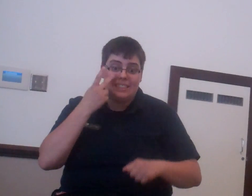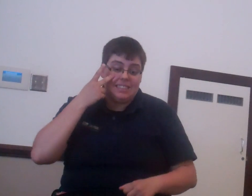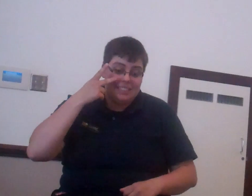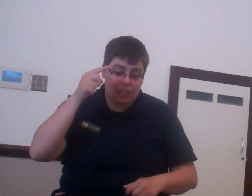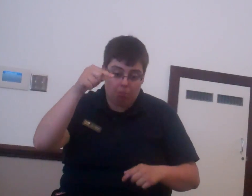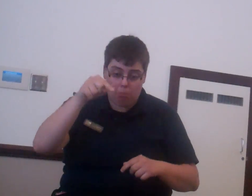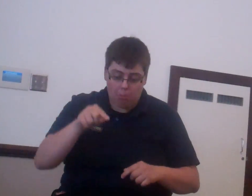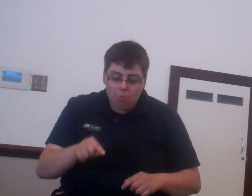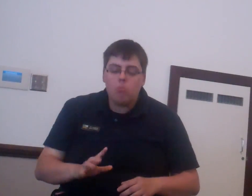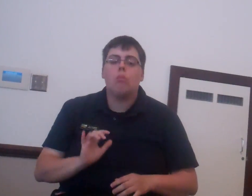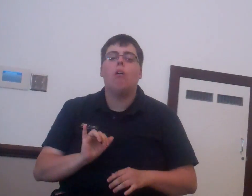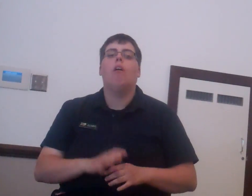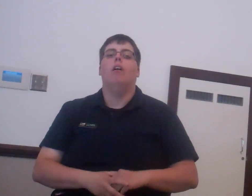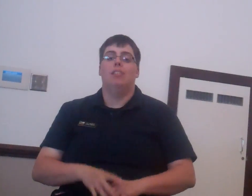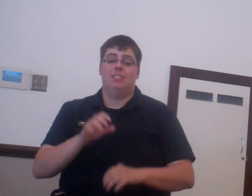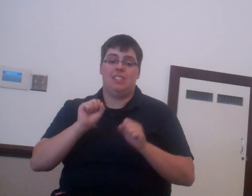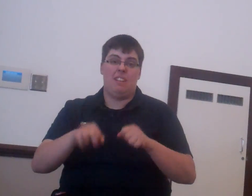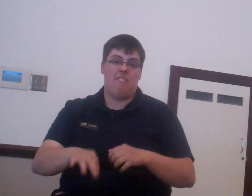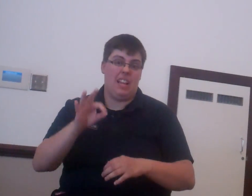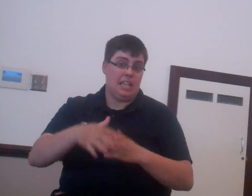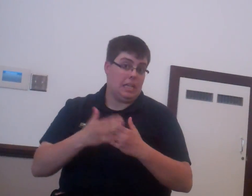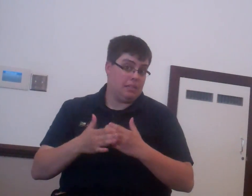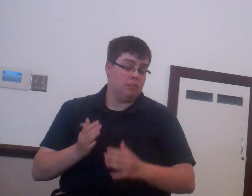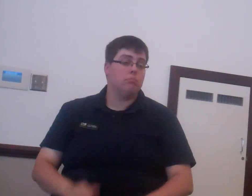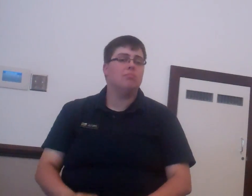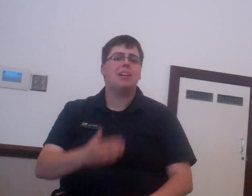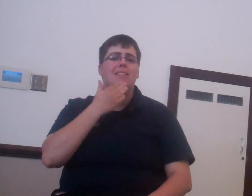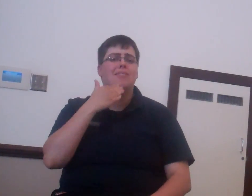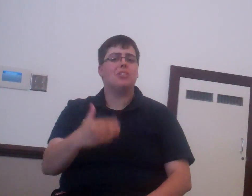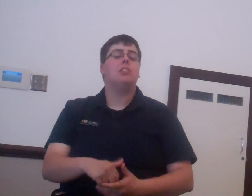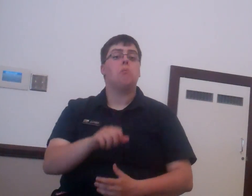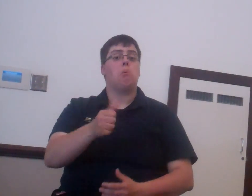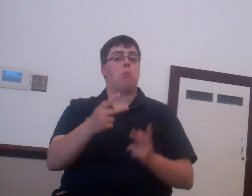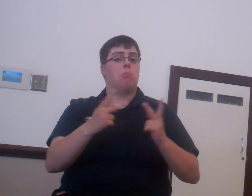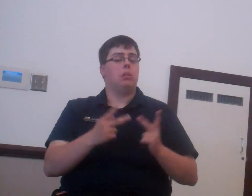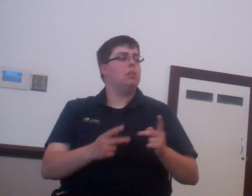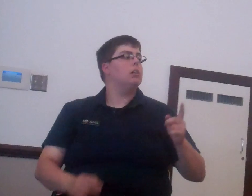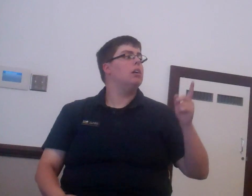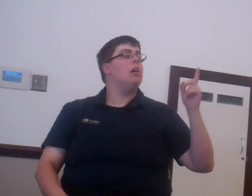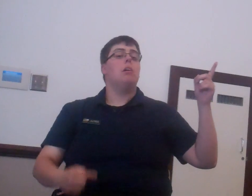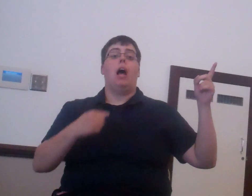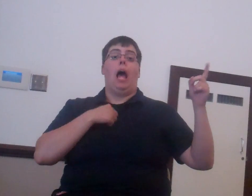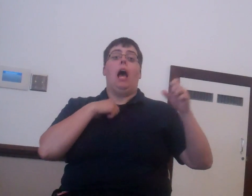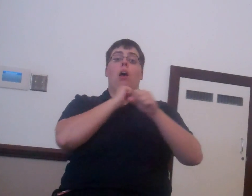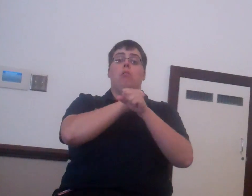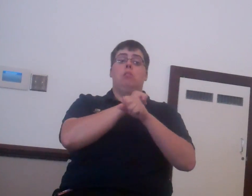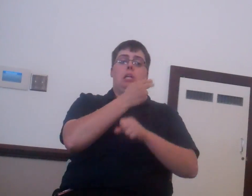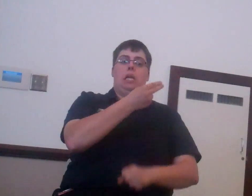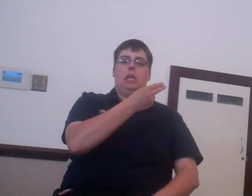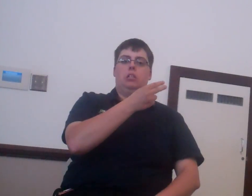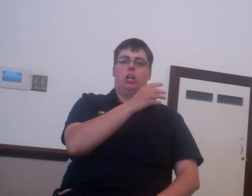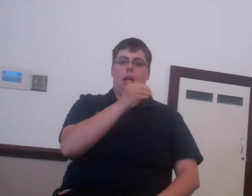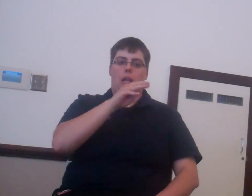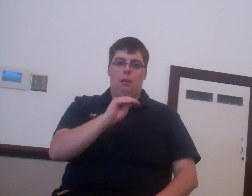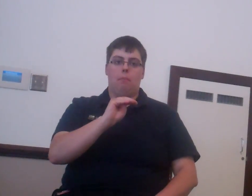right, good. Other places? Other places? What about, yeah? At H&M, nice. How many of you have worked in